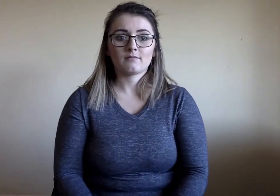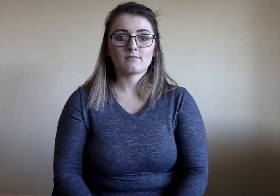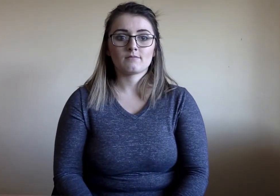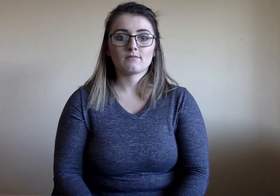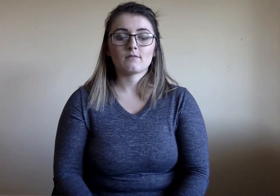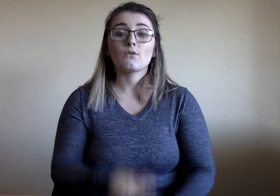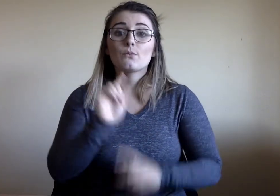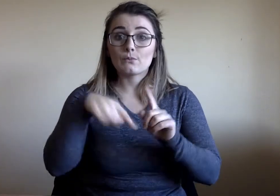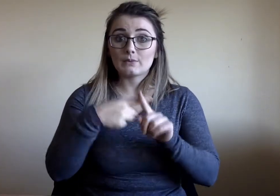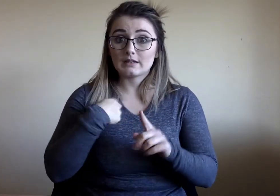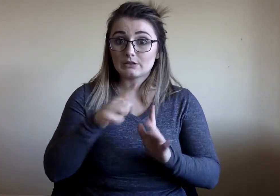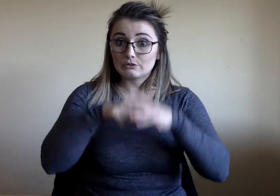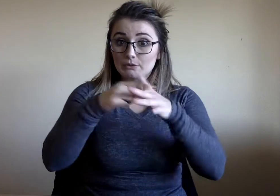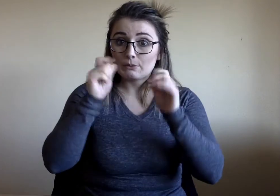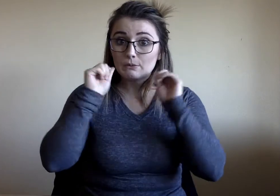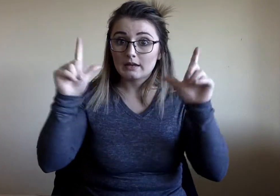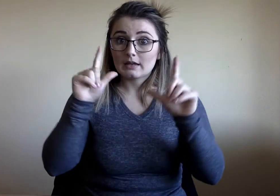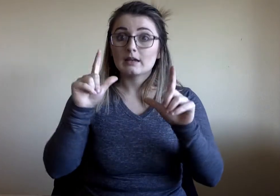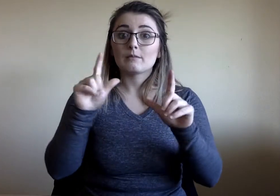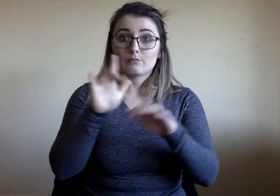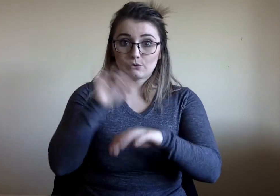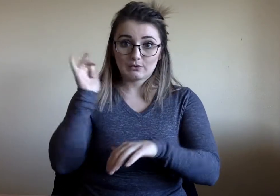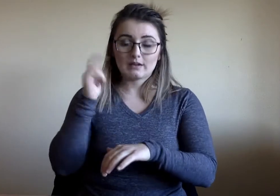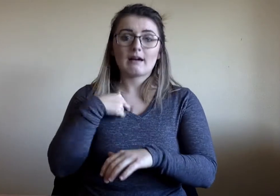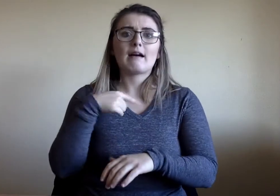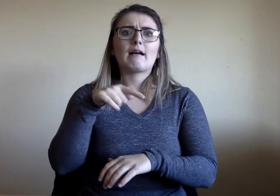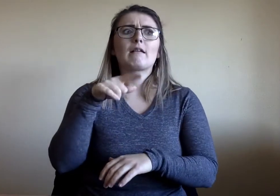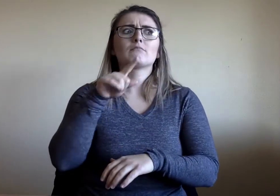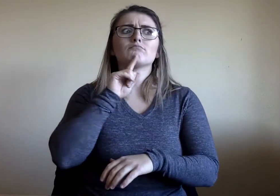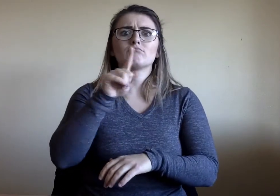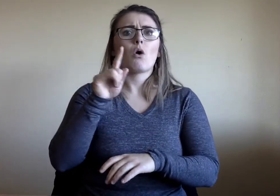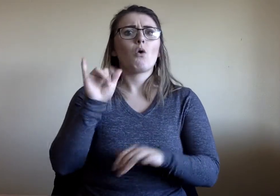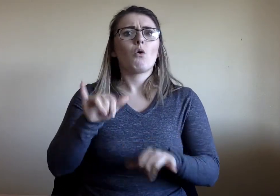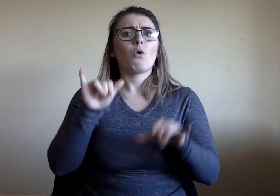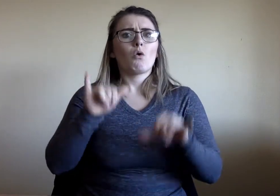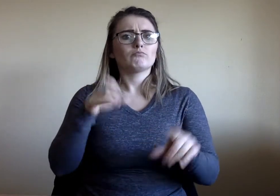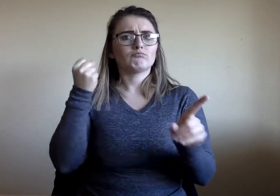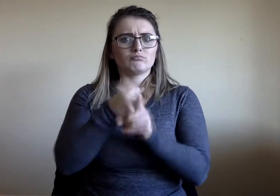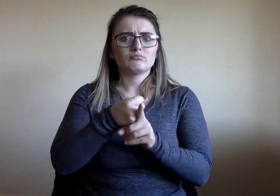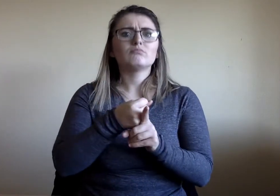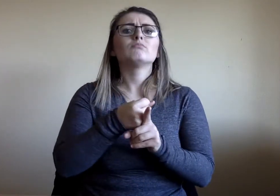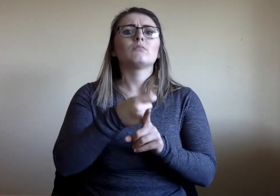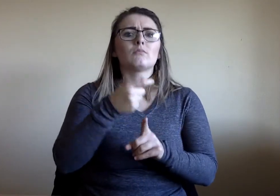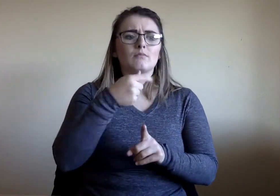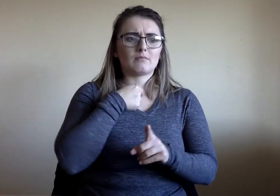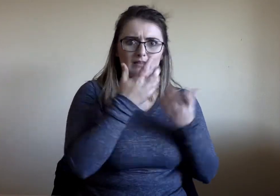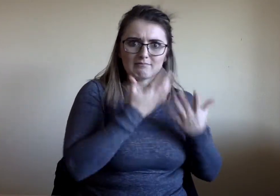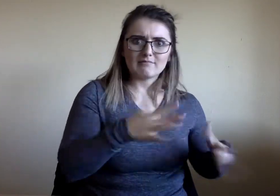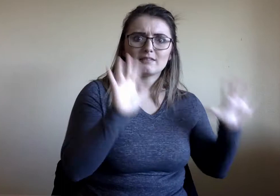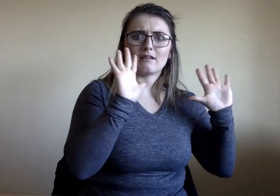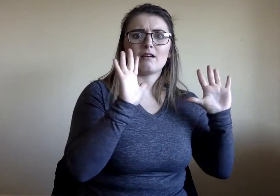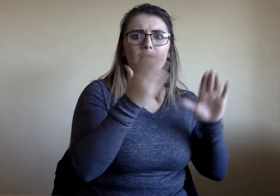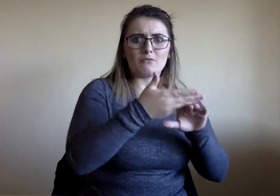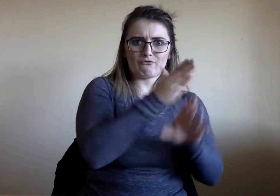When I started waking up early, I found that I could get more done by 11 a.m. than I normally did in an entire day. I got